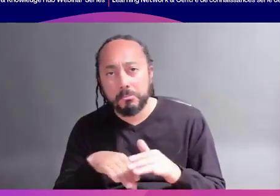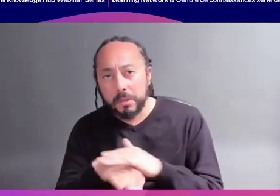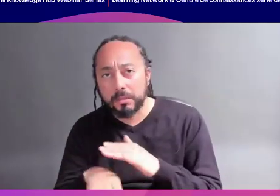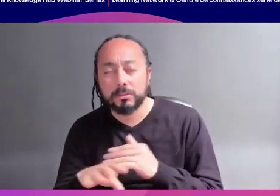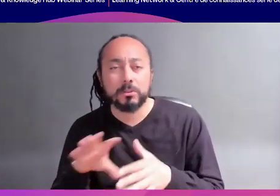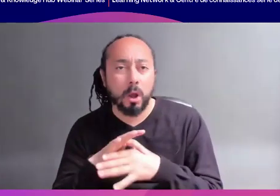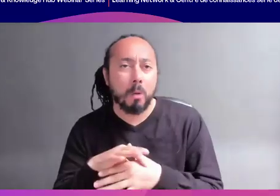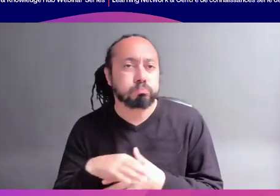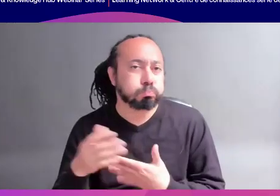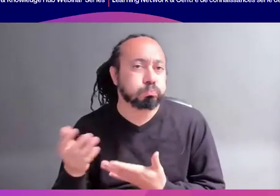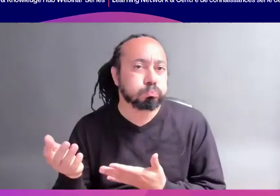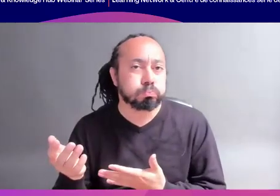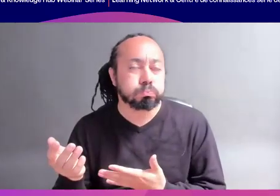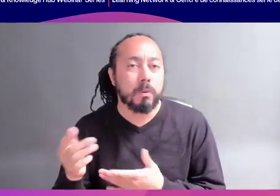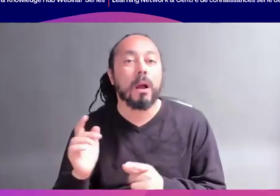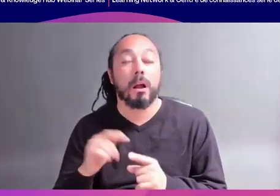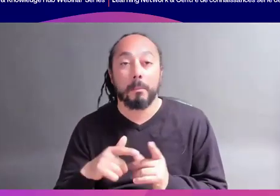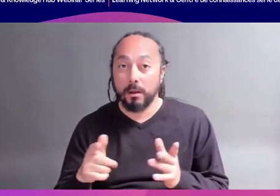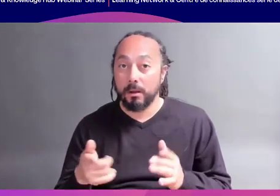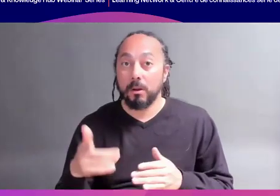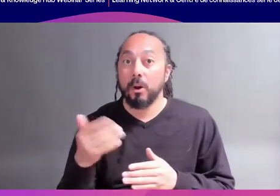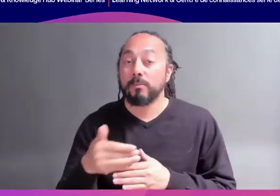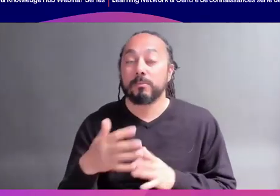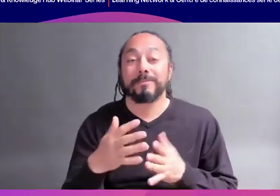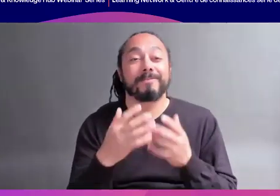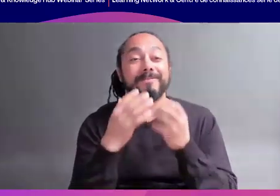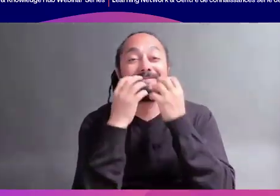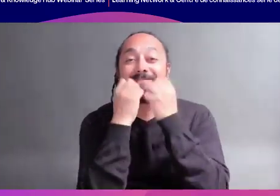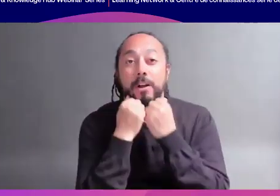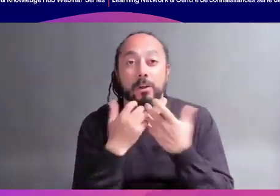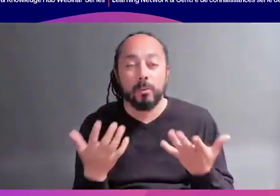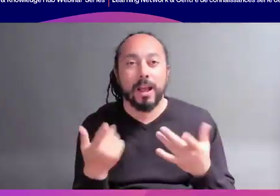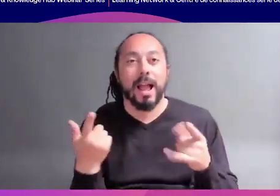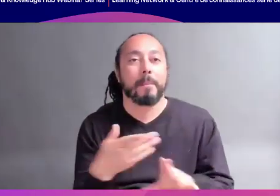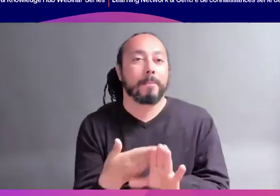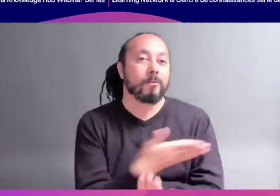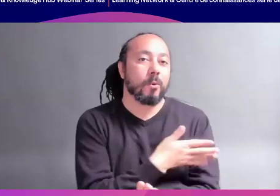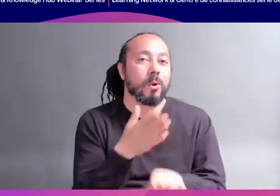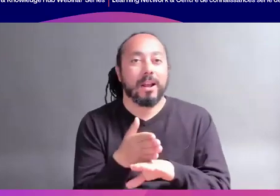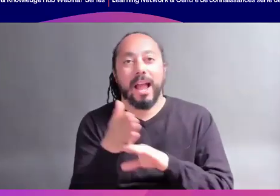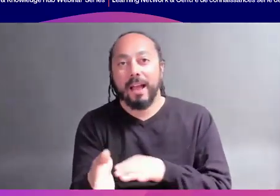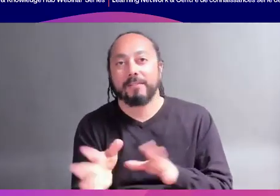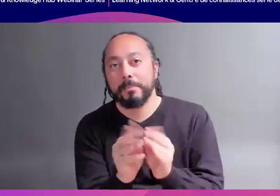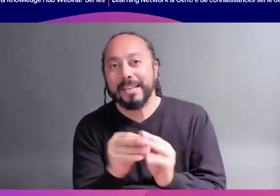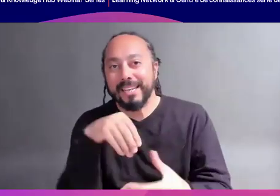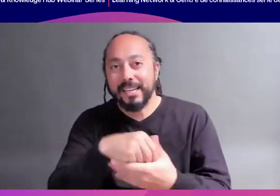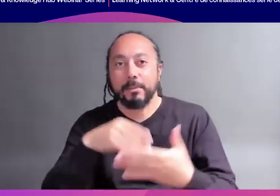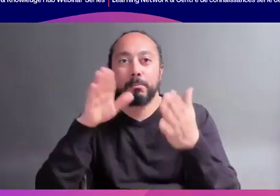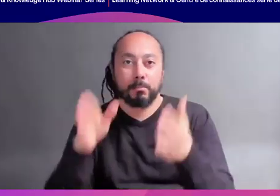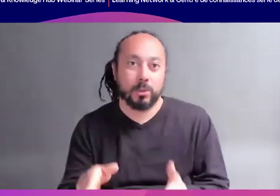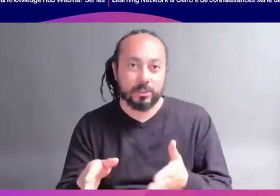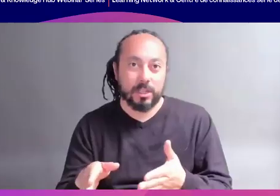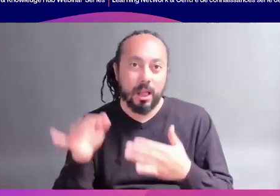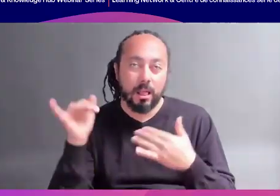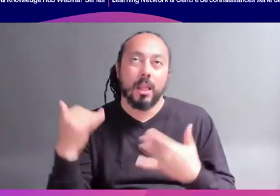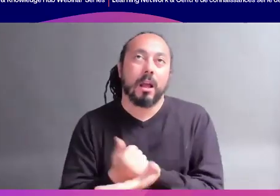content, but often what is valuable is what can happen before and after a meeting in person. And that